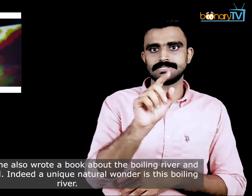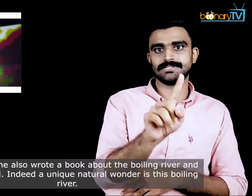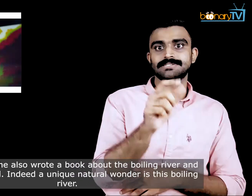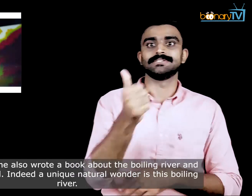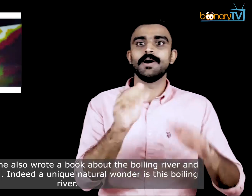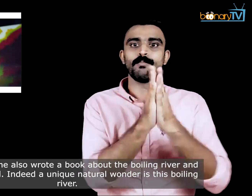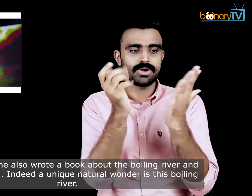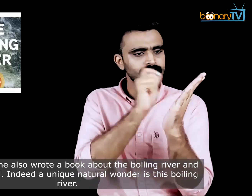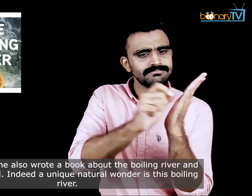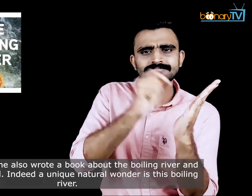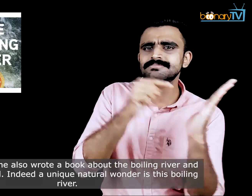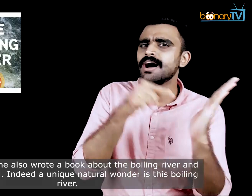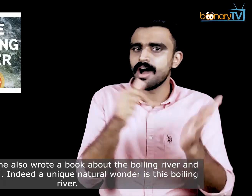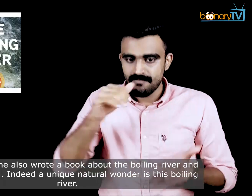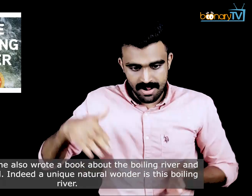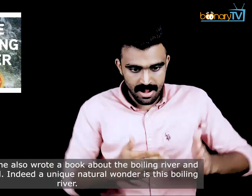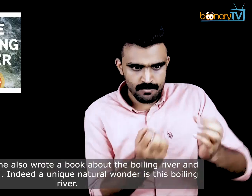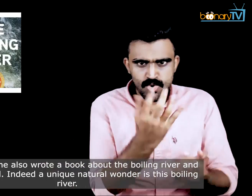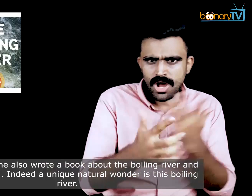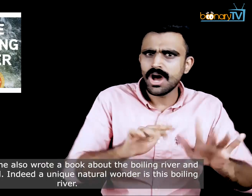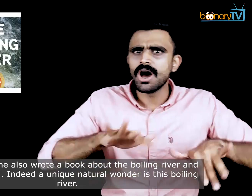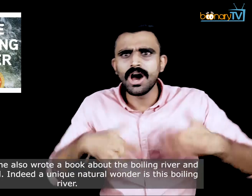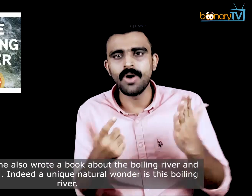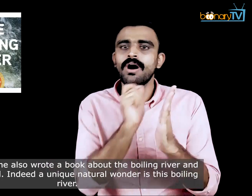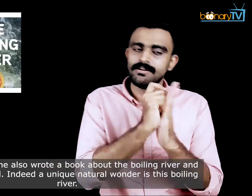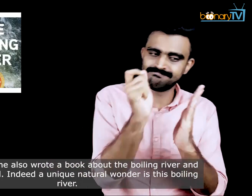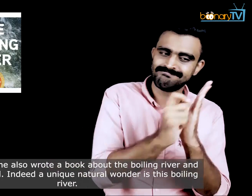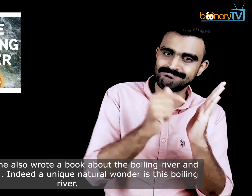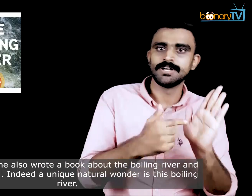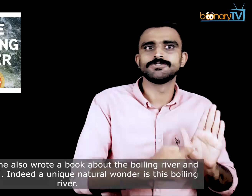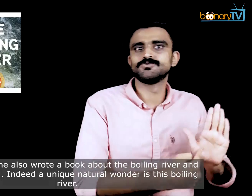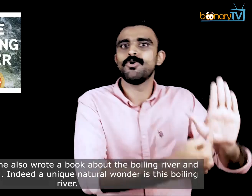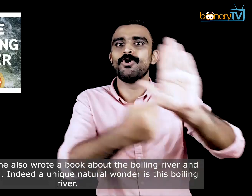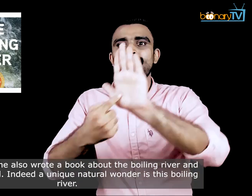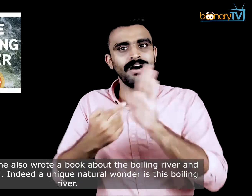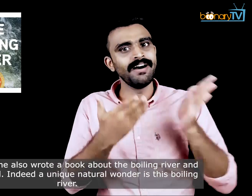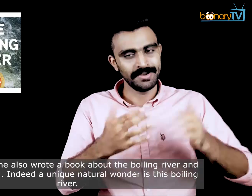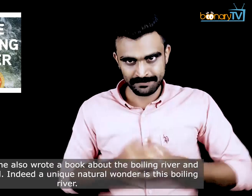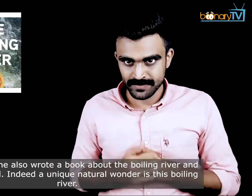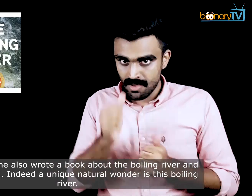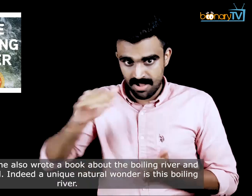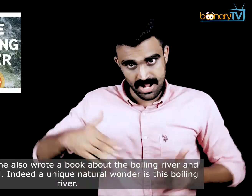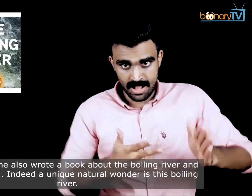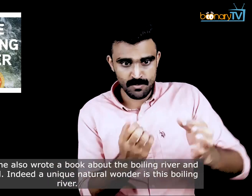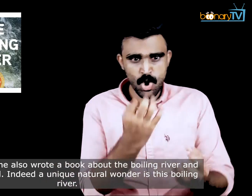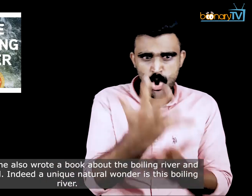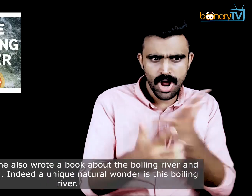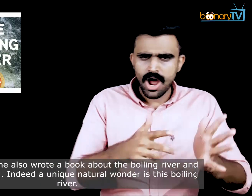2016, he also wrote a book about the boiling river and got it published. Indeed, a unique natural